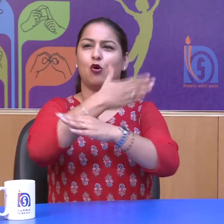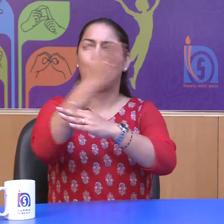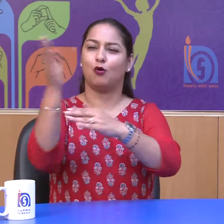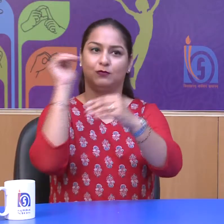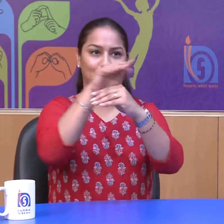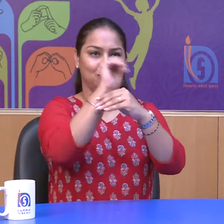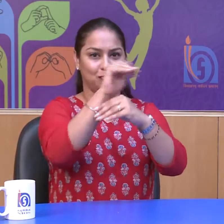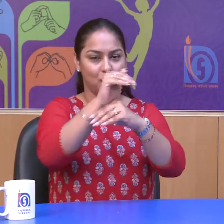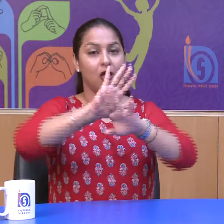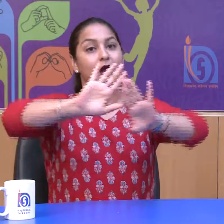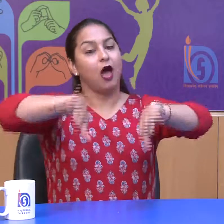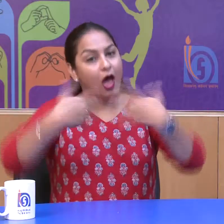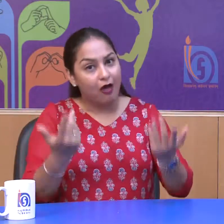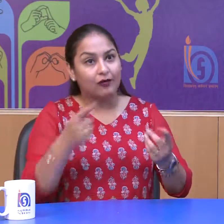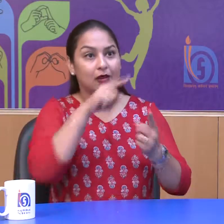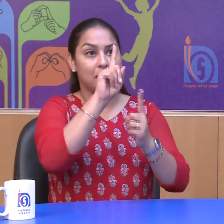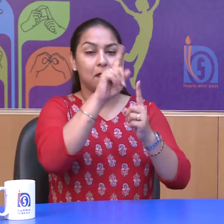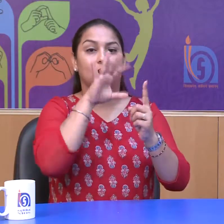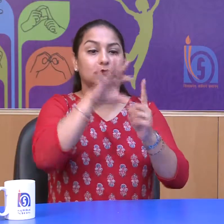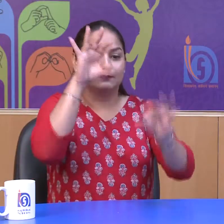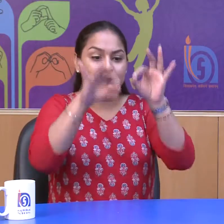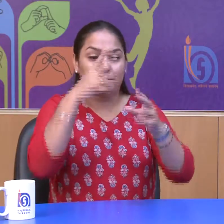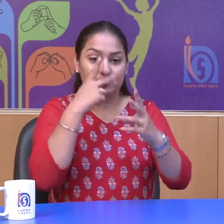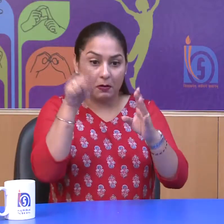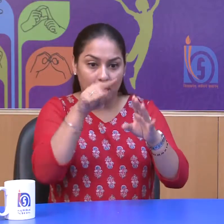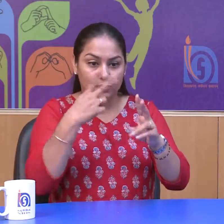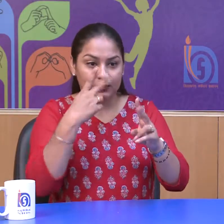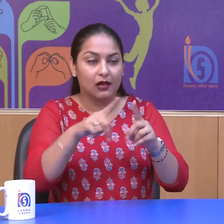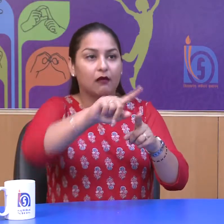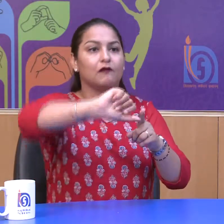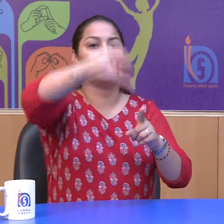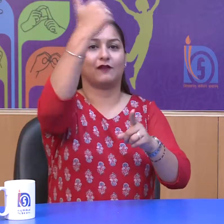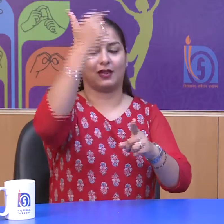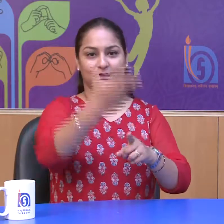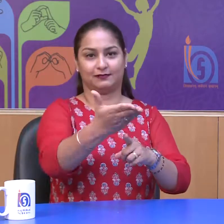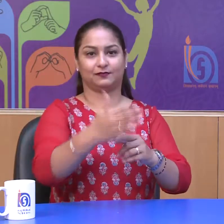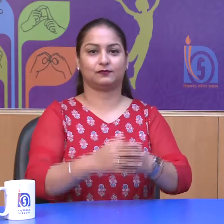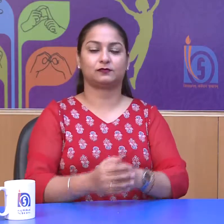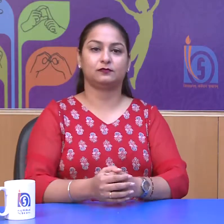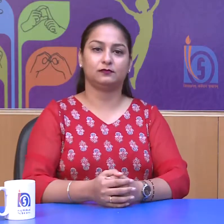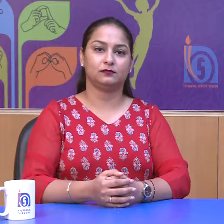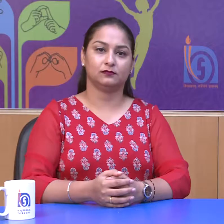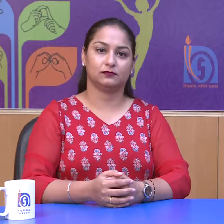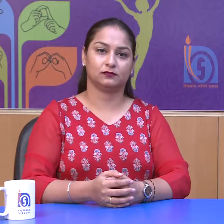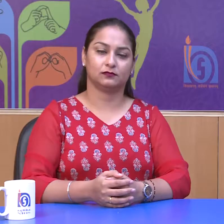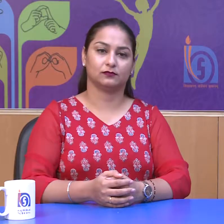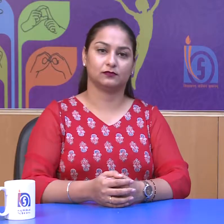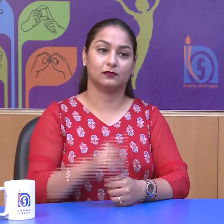or a representative institution to attain a public position.